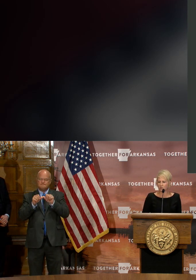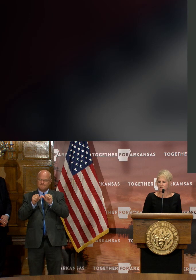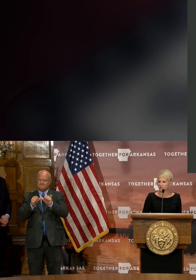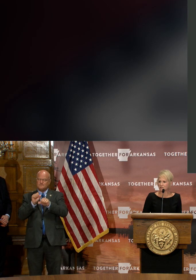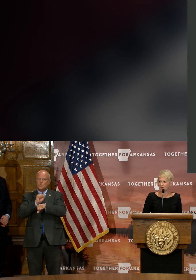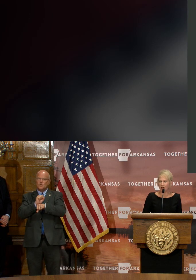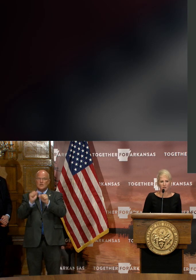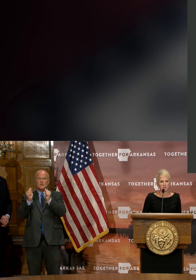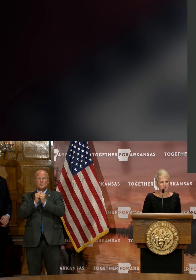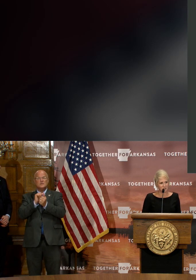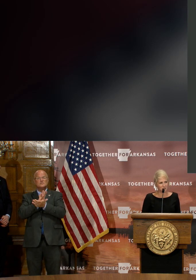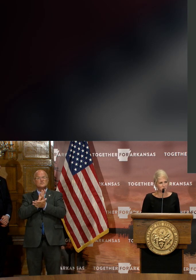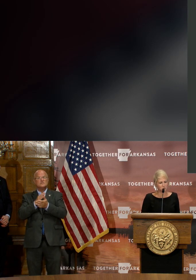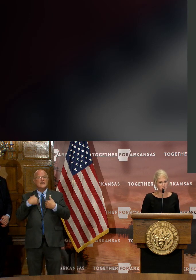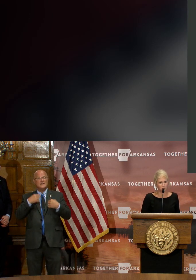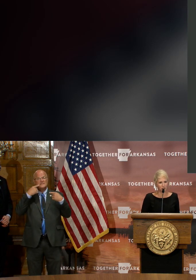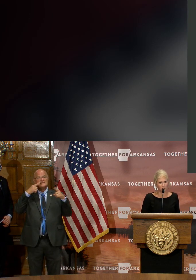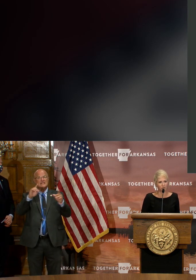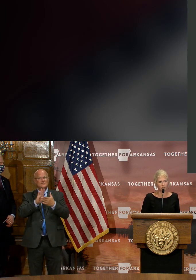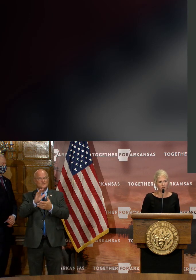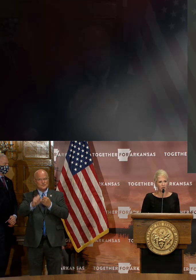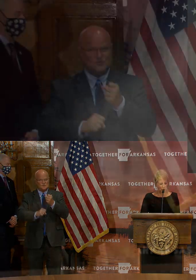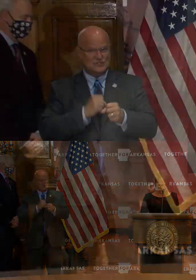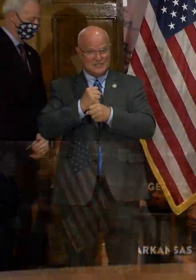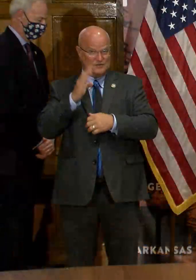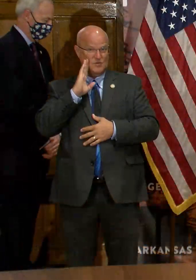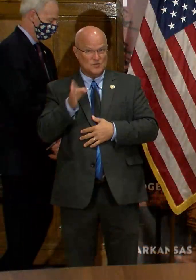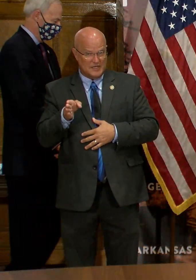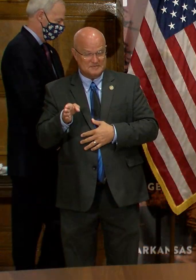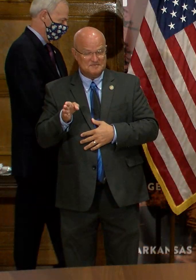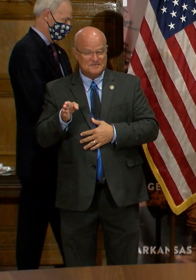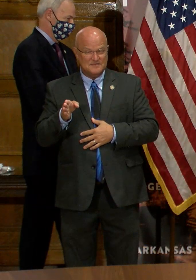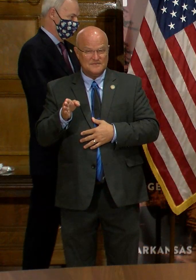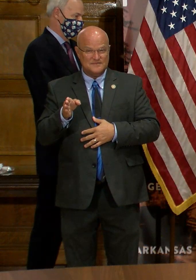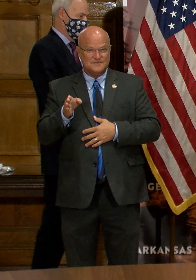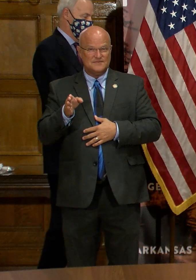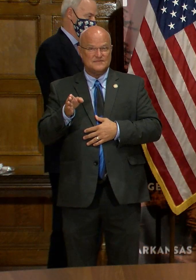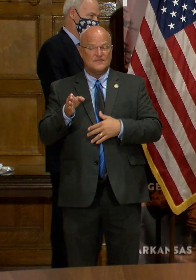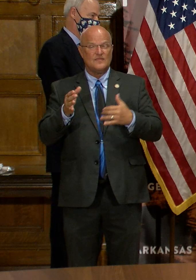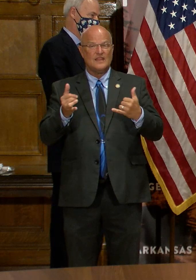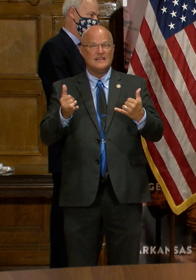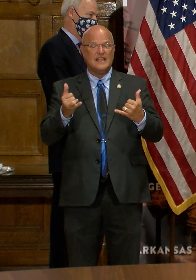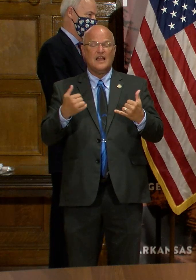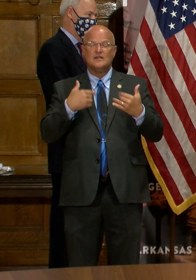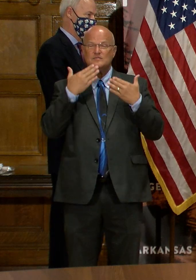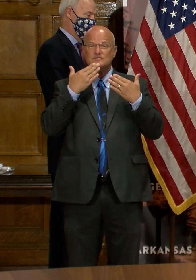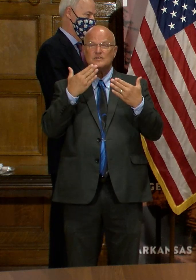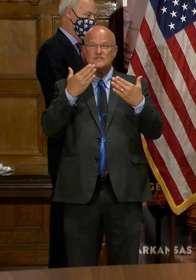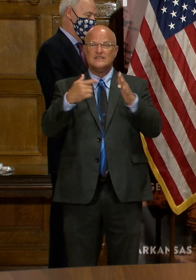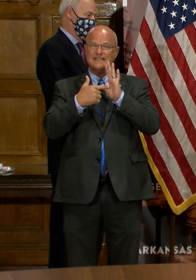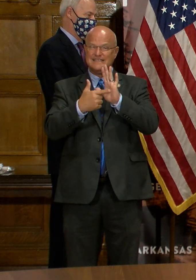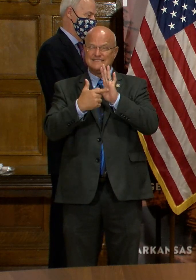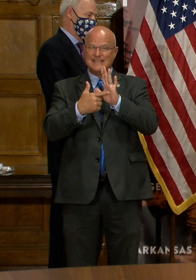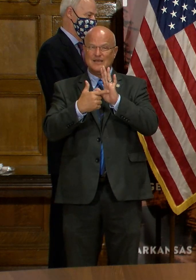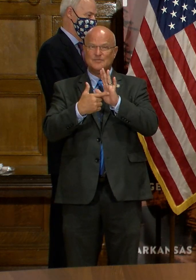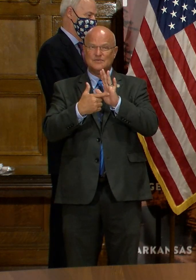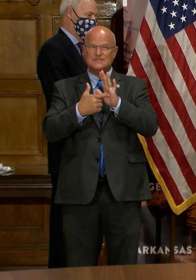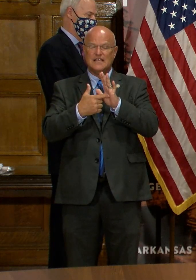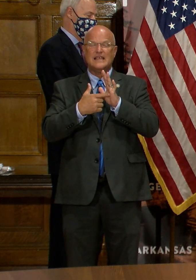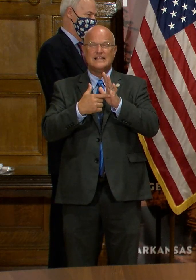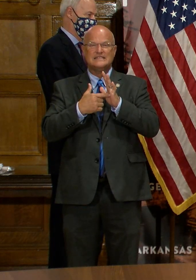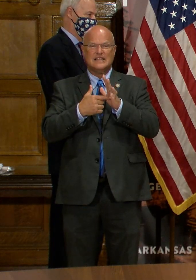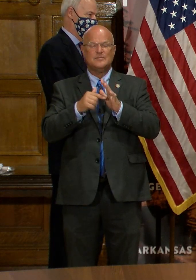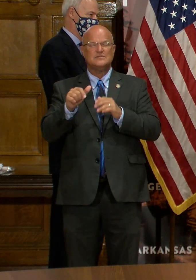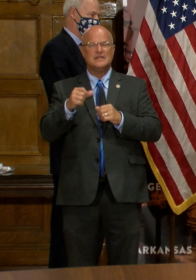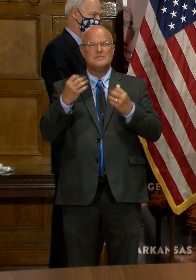with schools to have a successful school year. So we are very appreciative of these examples and in the examples of